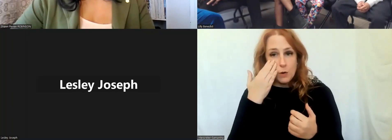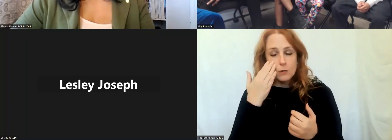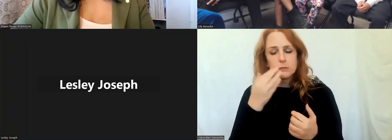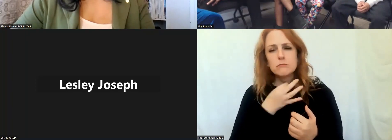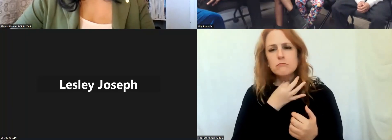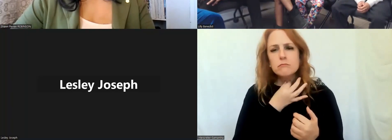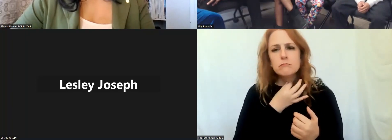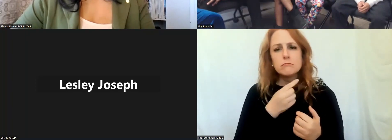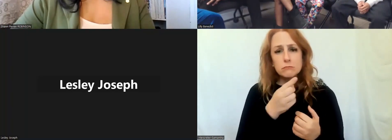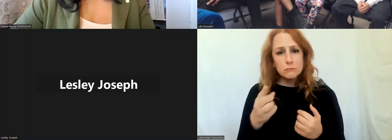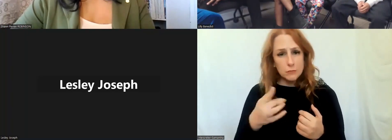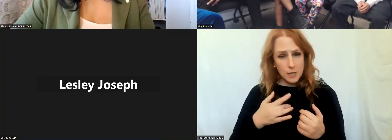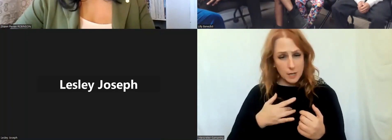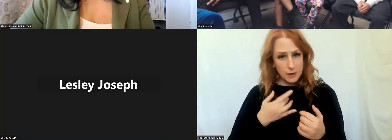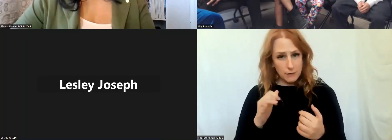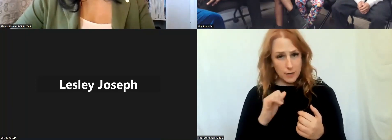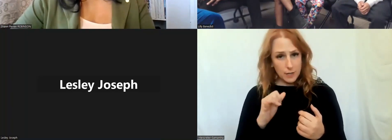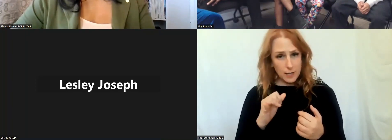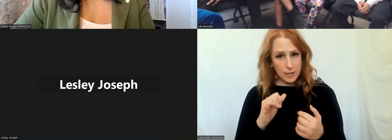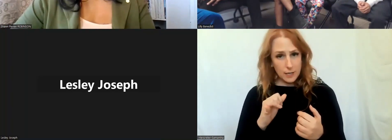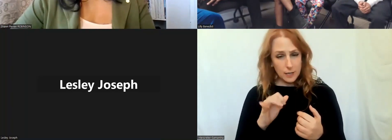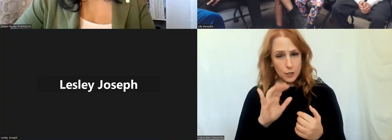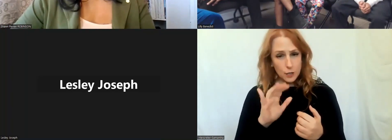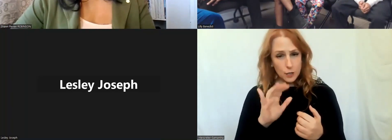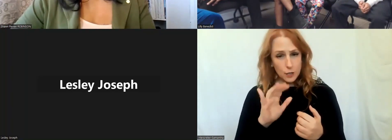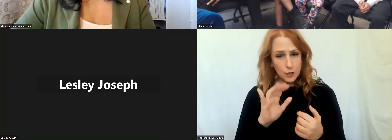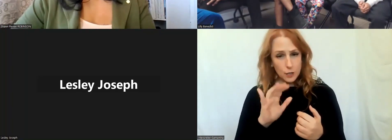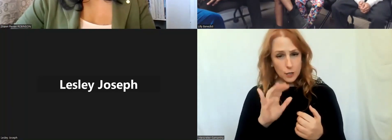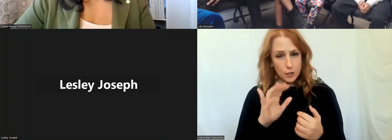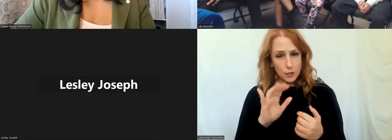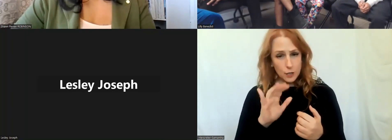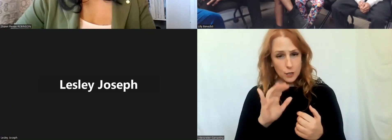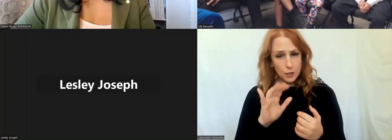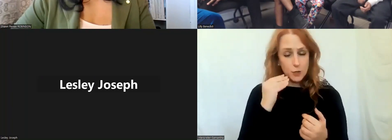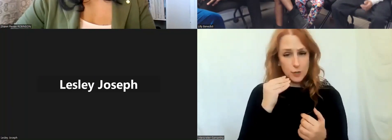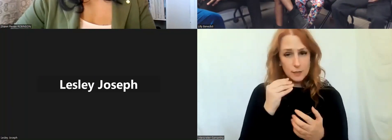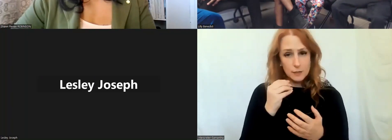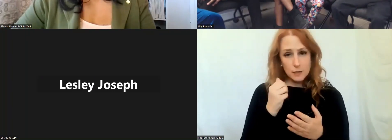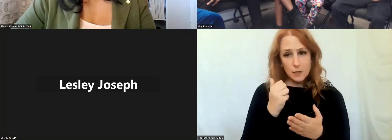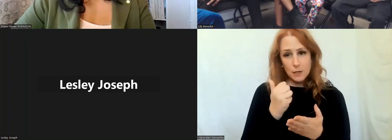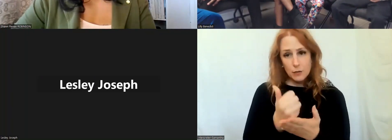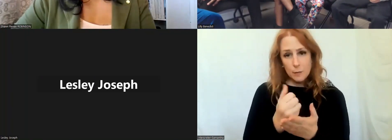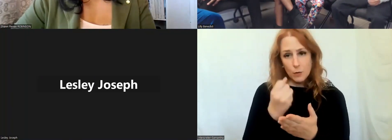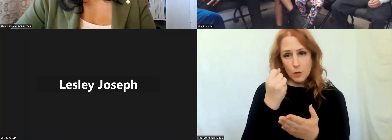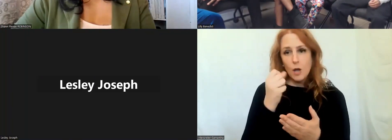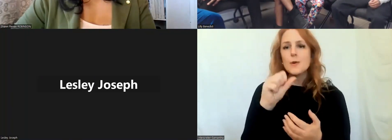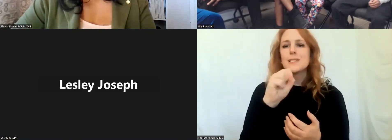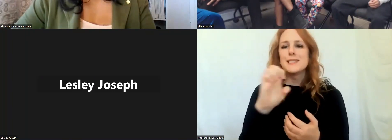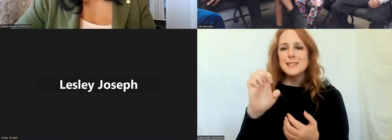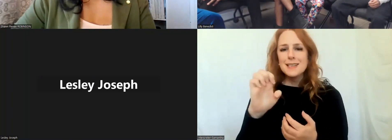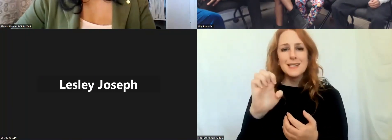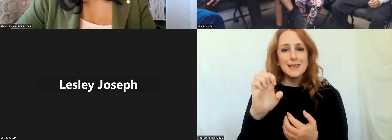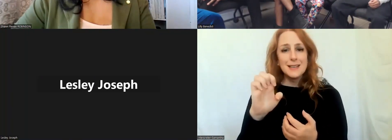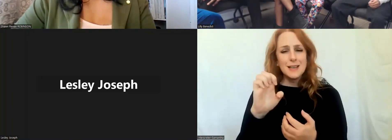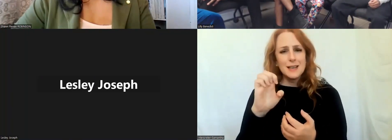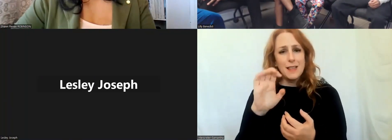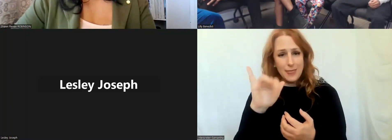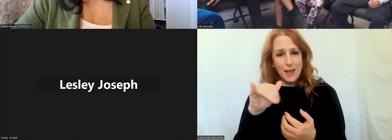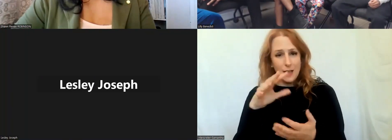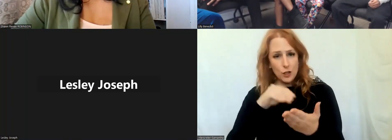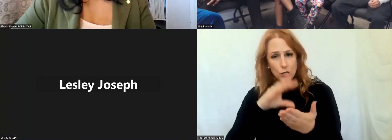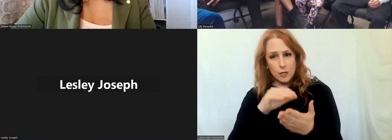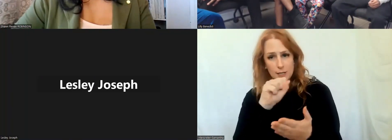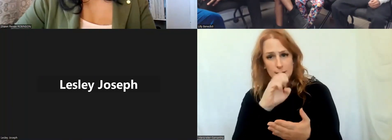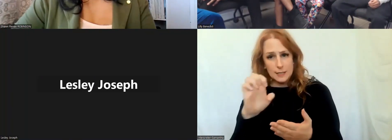curious if you felt like the SEA experience were helpful for you understanding English, so writing and reading.